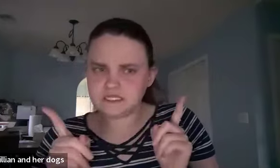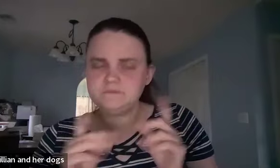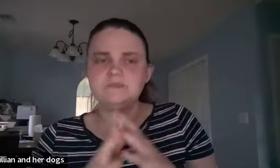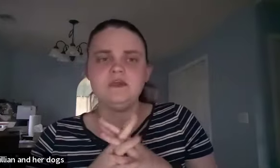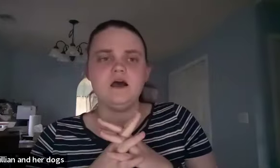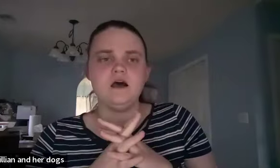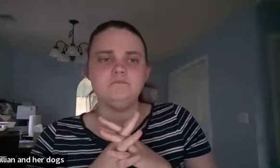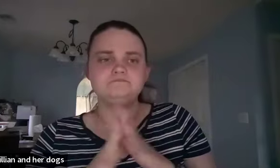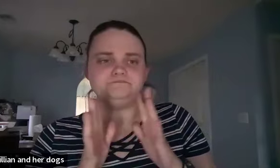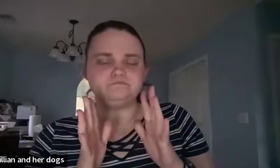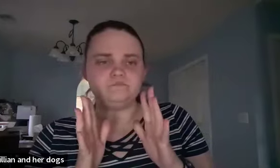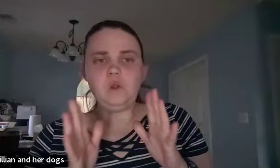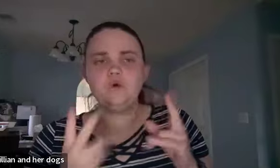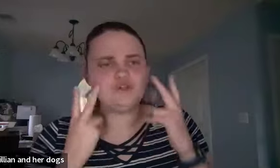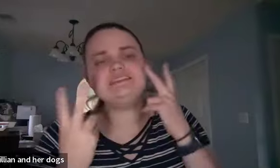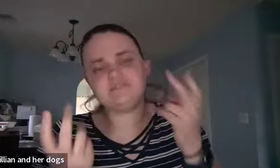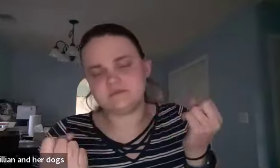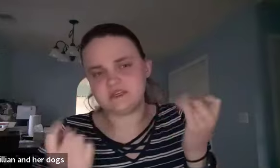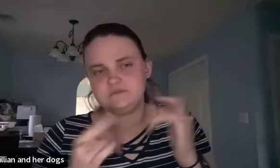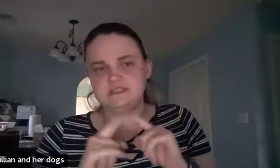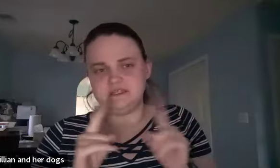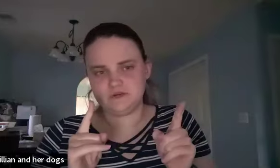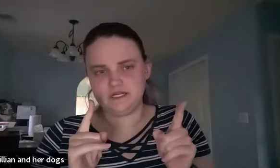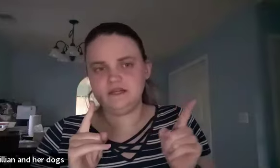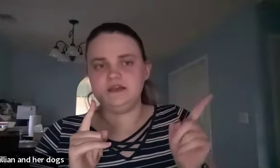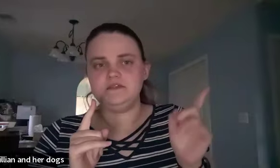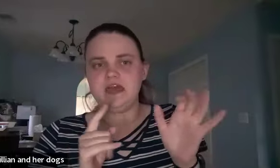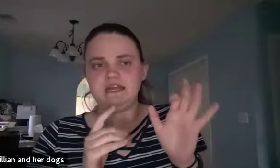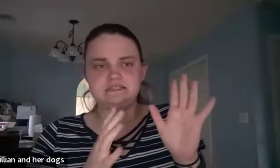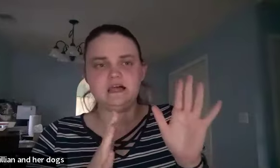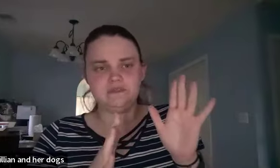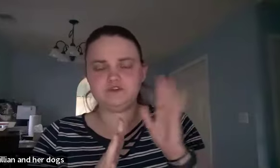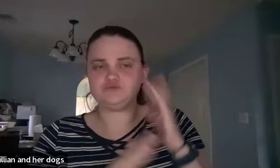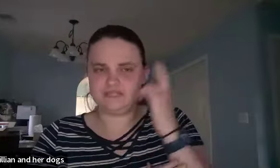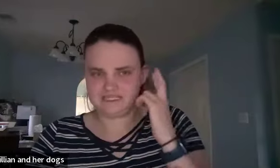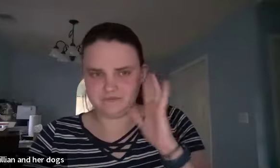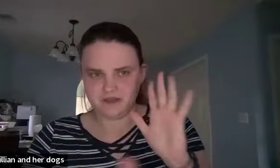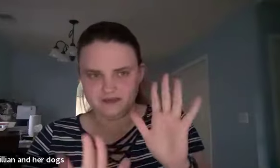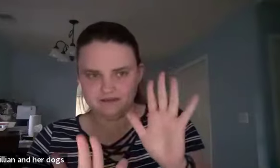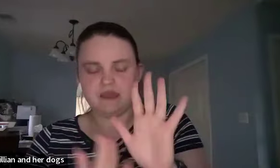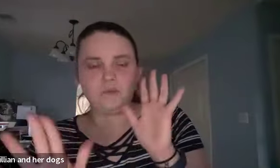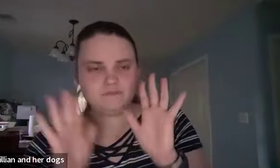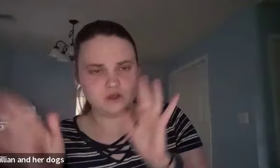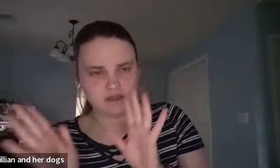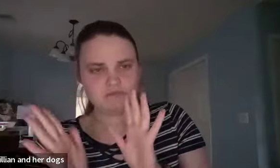differently, or you see them sign something different, that it's like there's a reasoning behind it. And what I'm talking